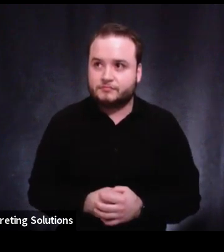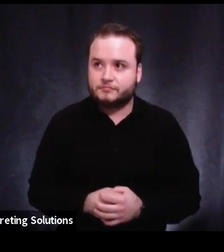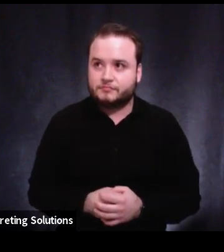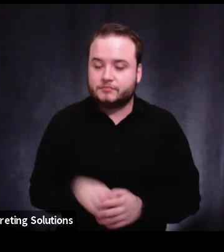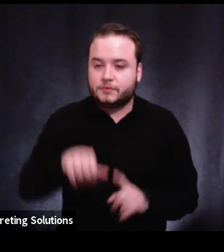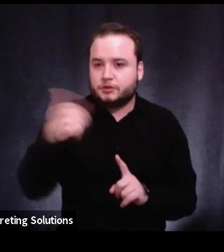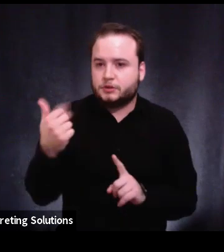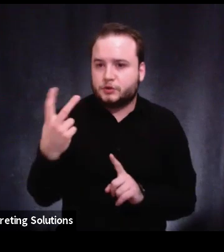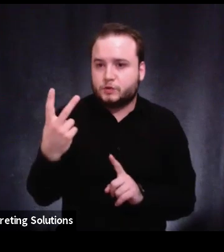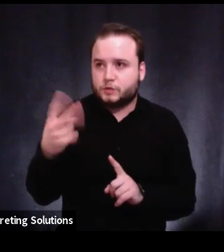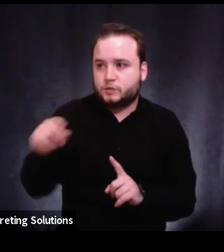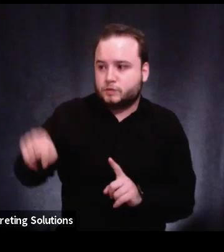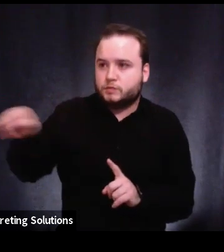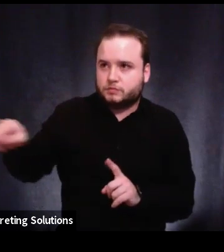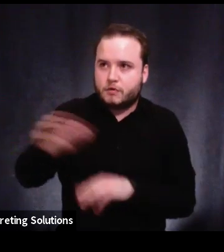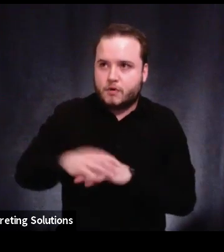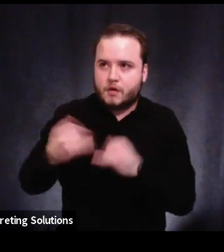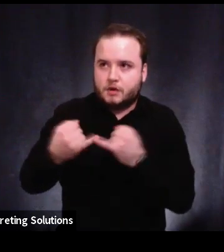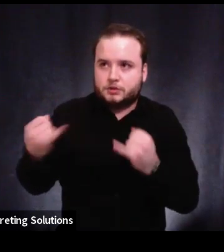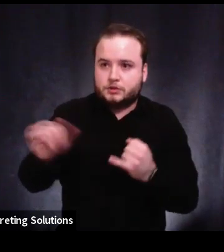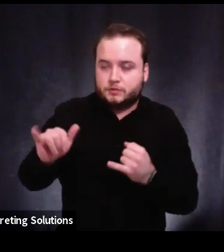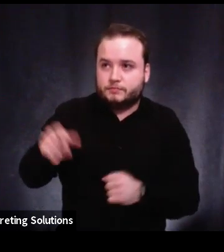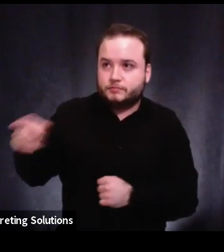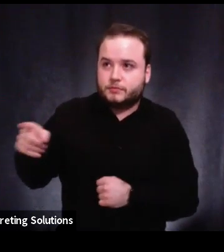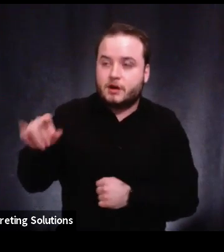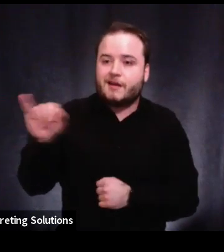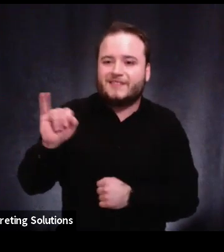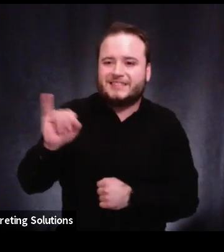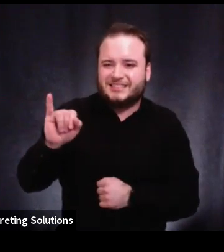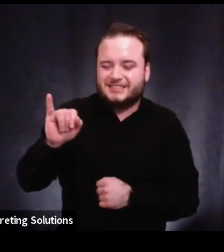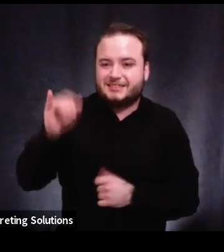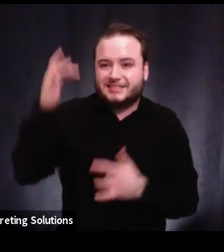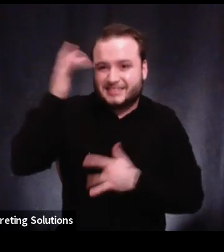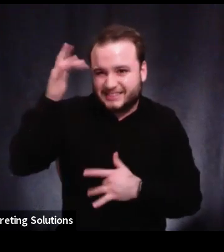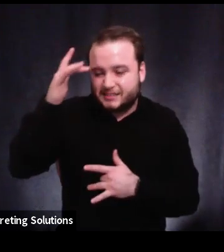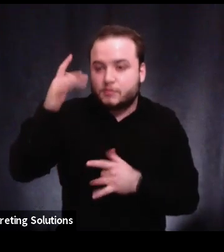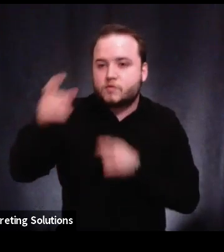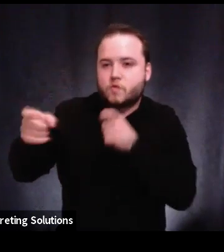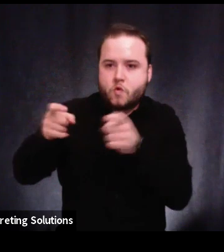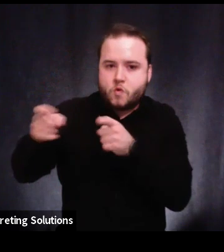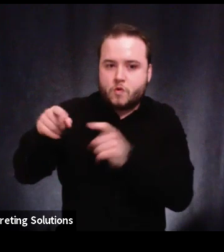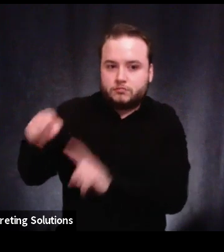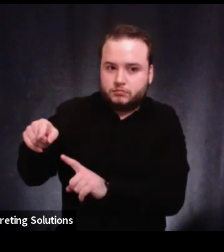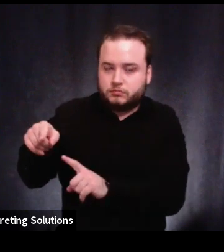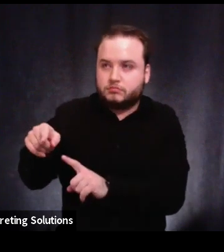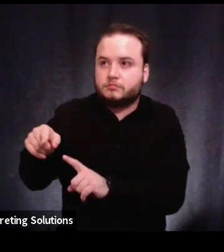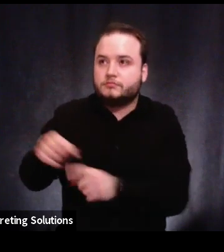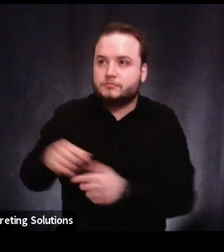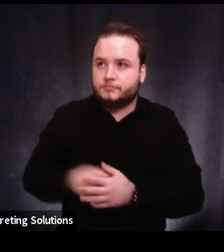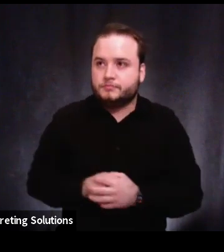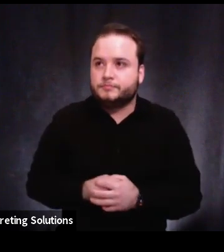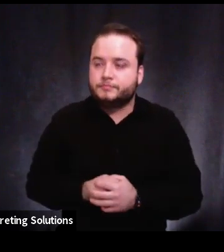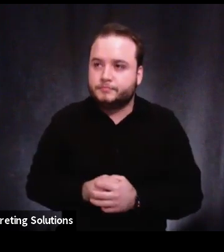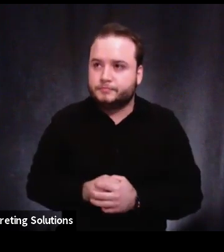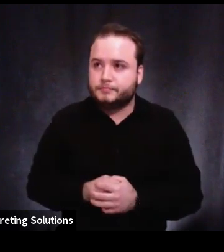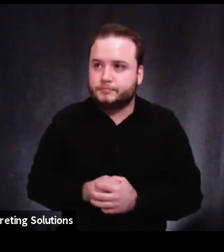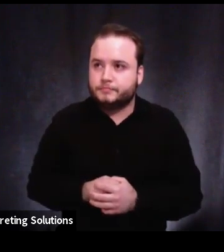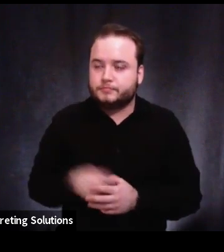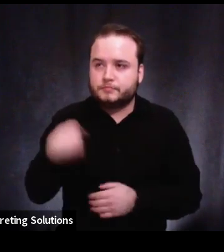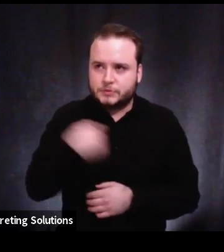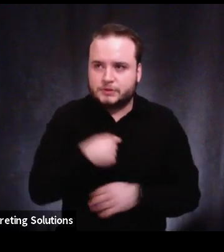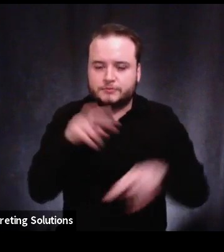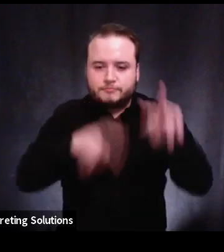been rolling out increasing amounts of information about the analytics that we've been doing, the modeling